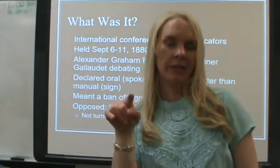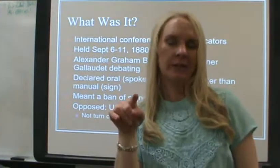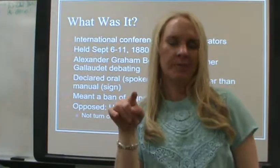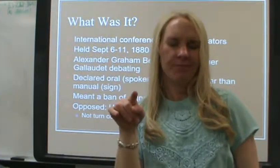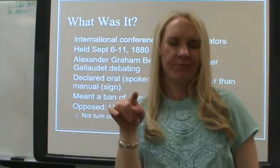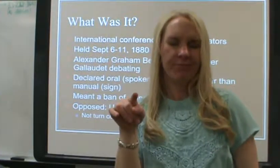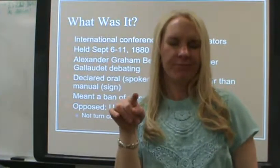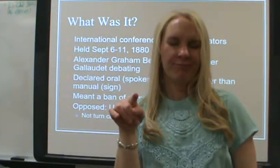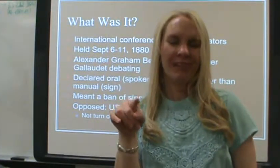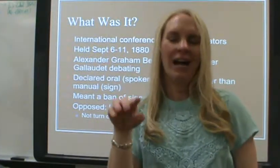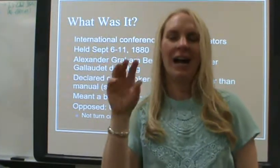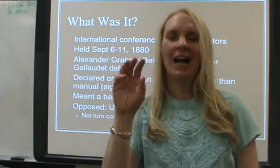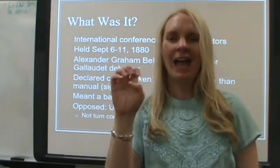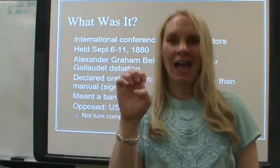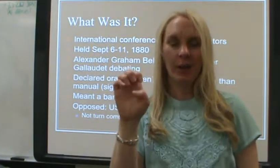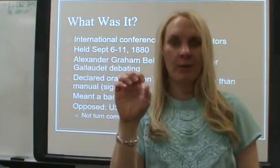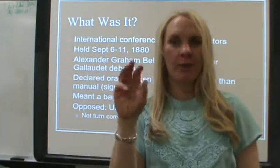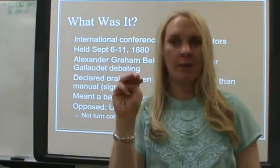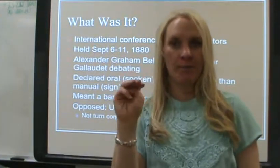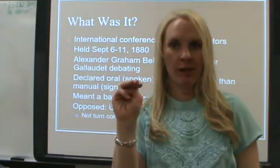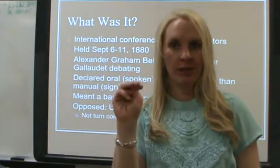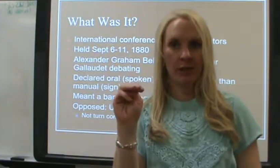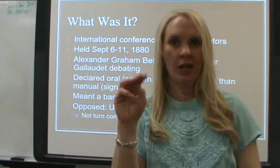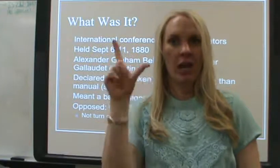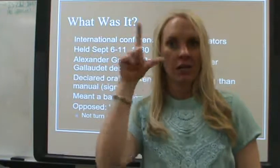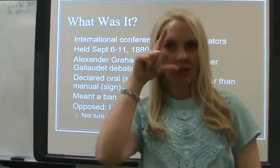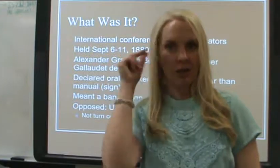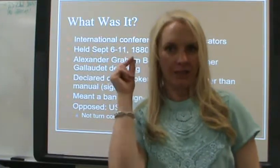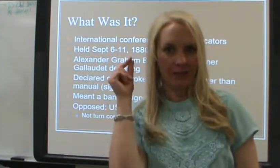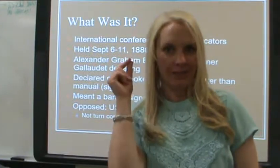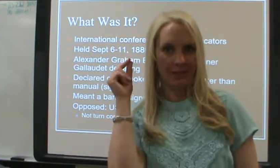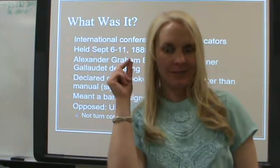here, Edward Minor Gallaudet.